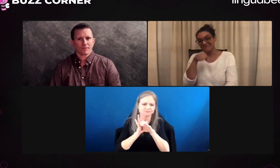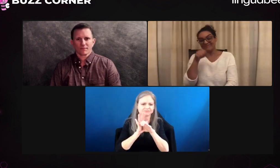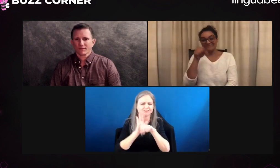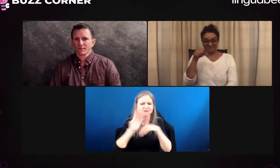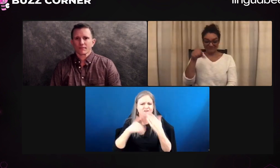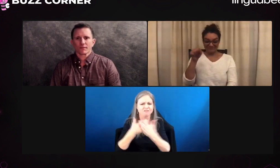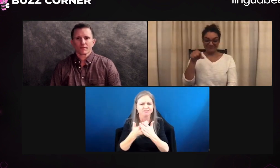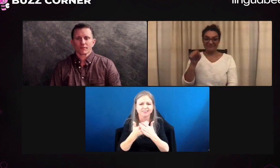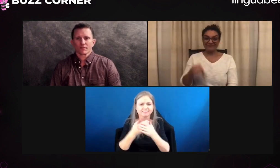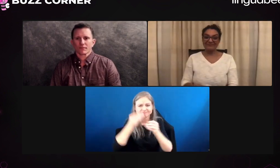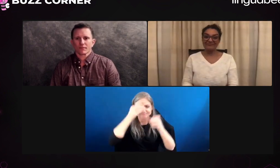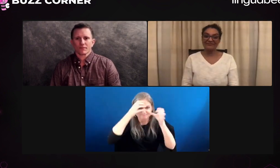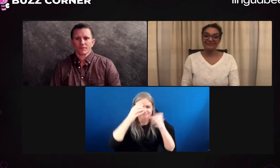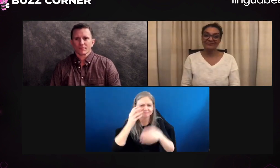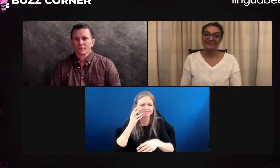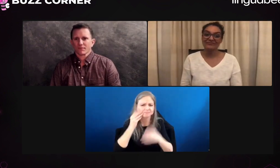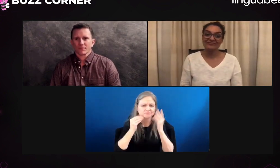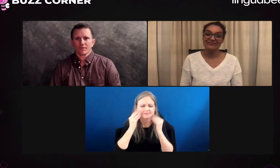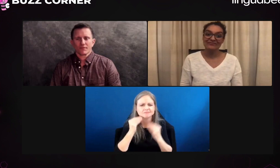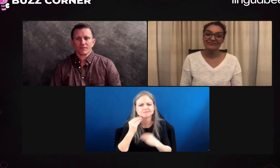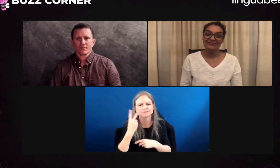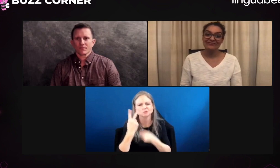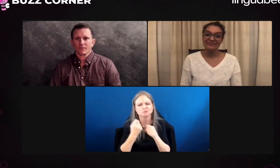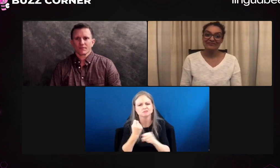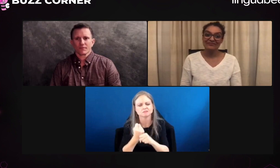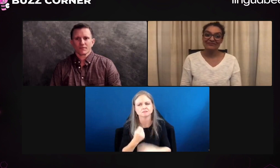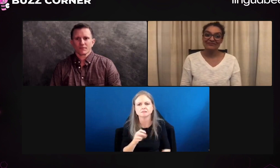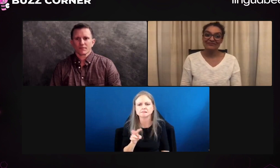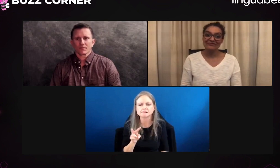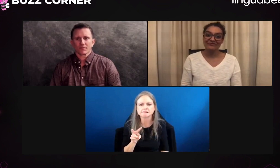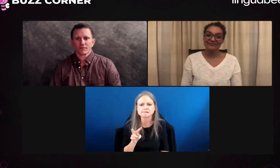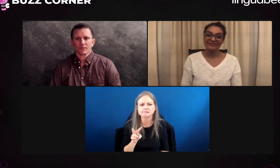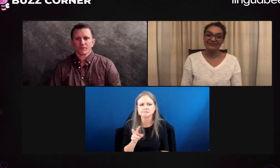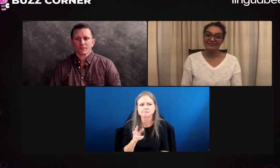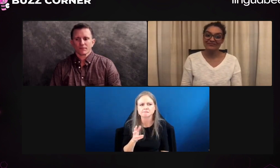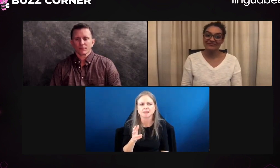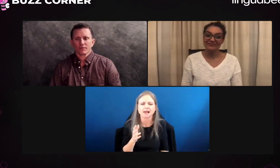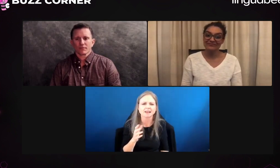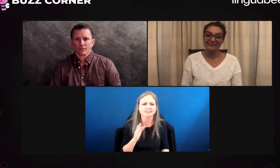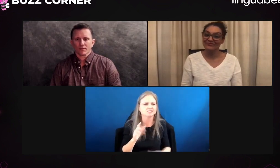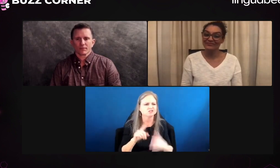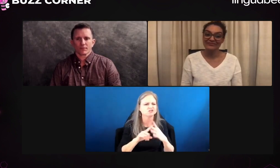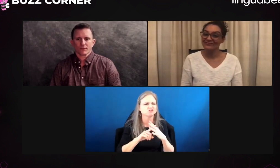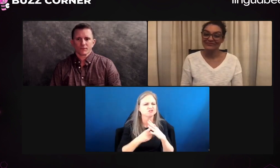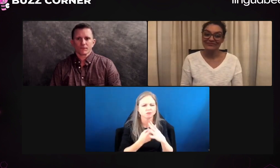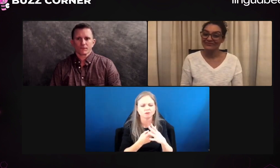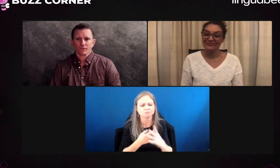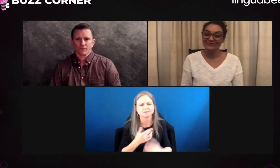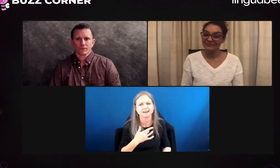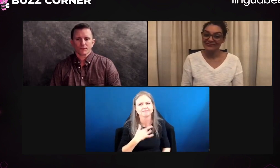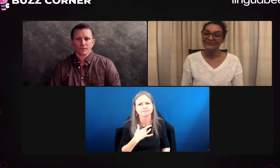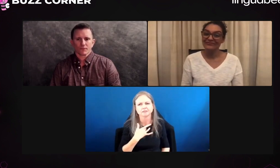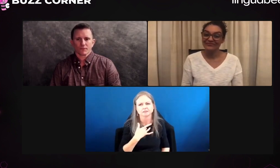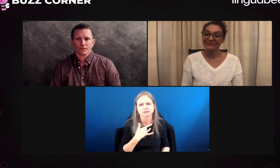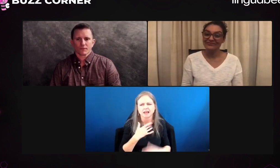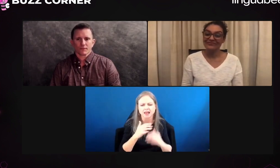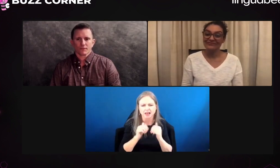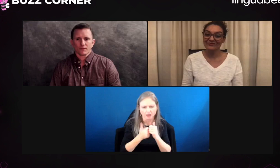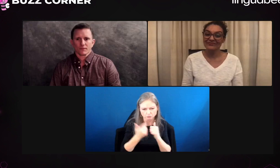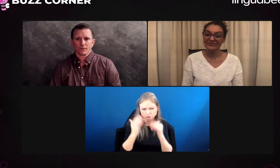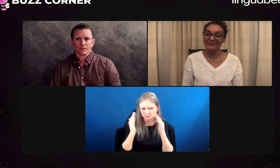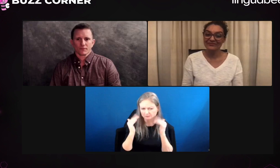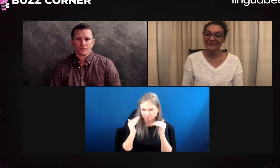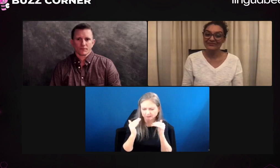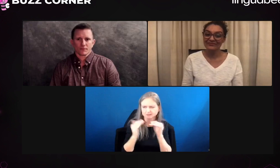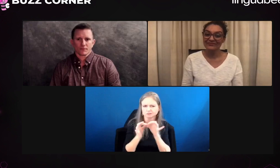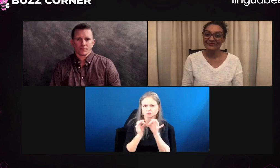And looking at packing all of that information, knowledge, and experience into 2 years or 18